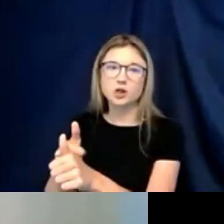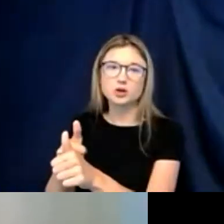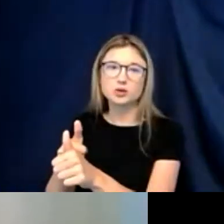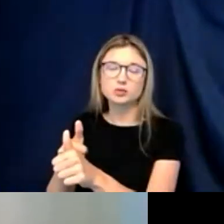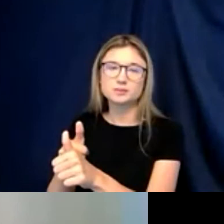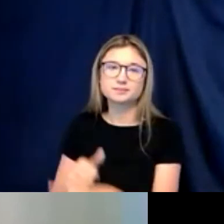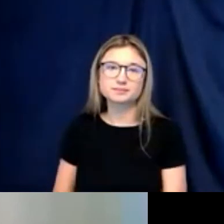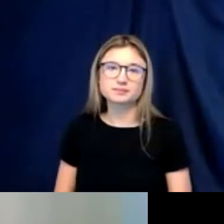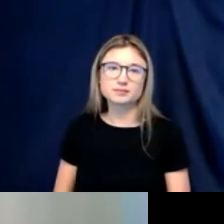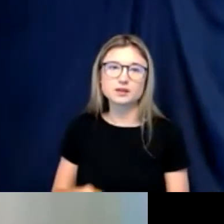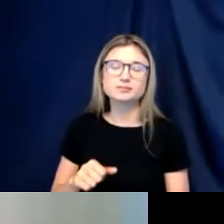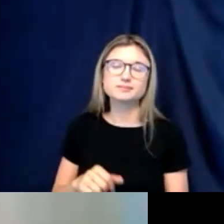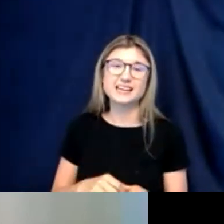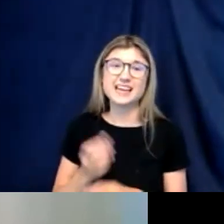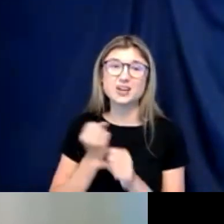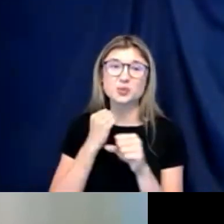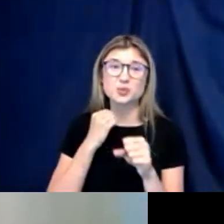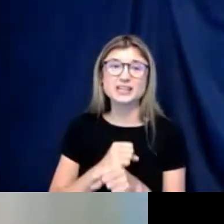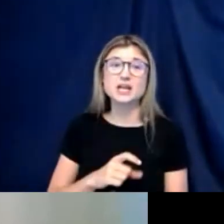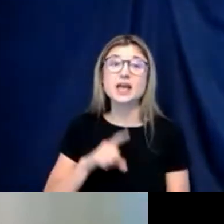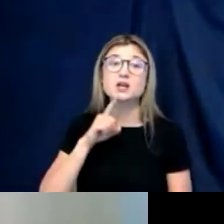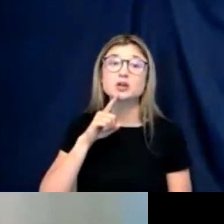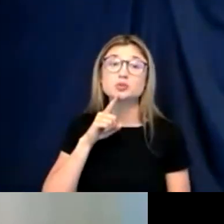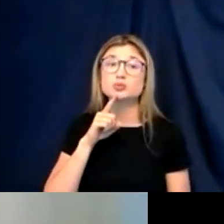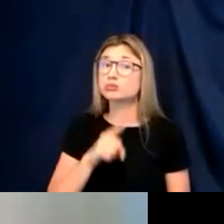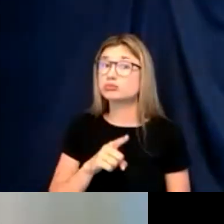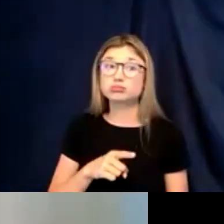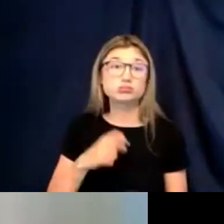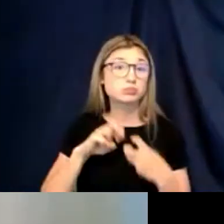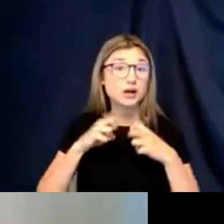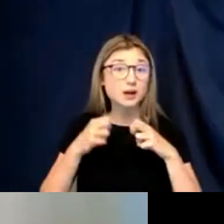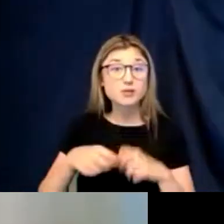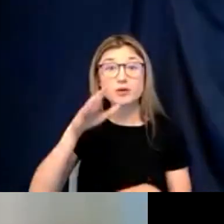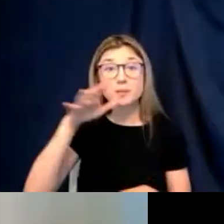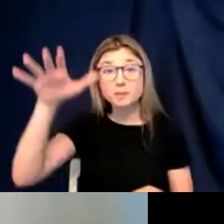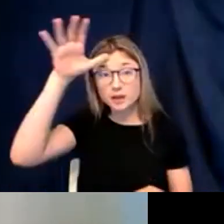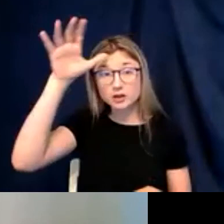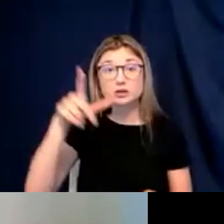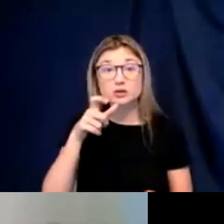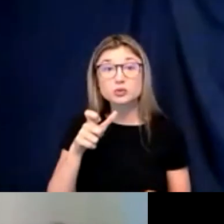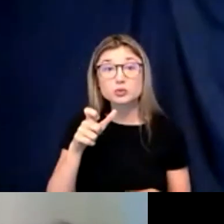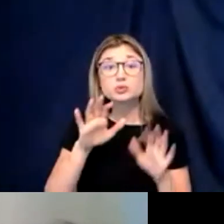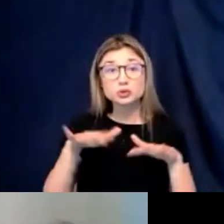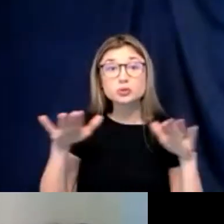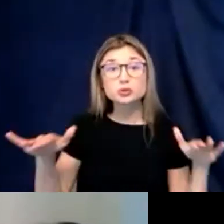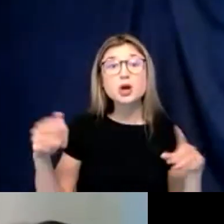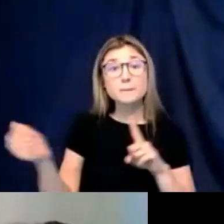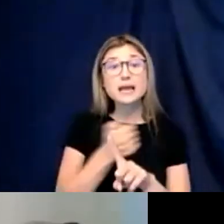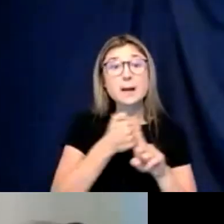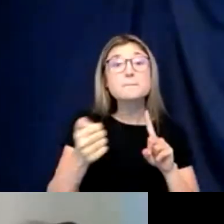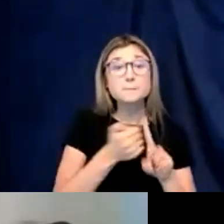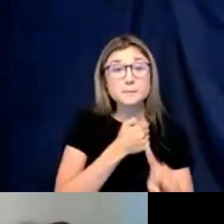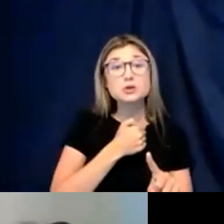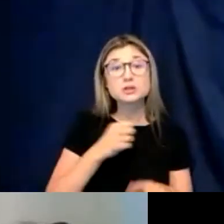And it creates a real true problem for parents whose children are being abused at the hands of individuals that work in the